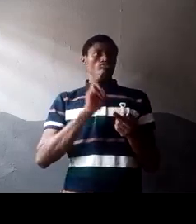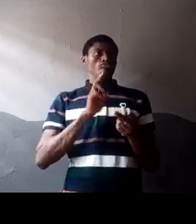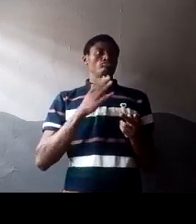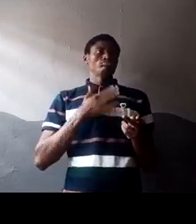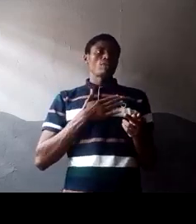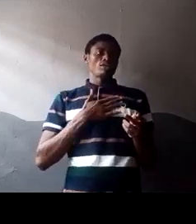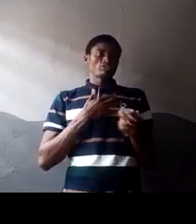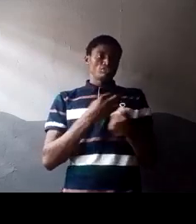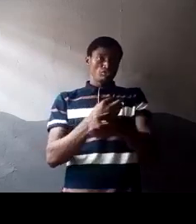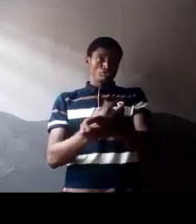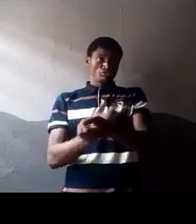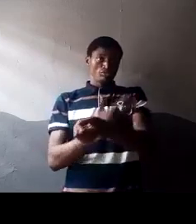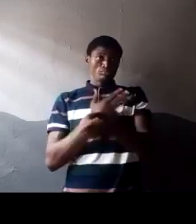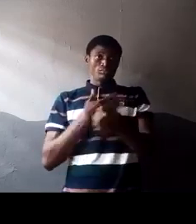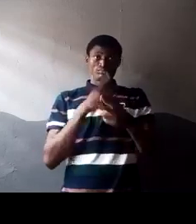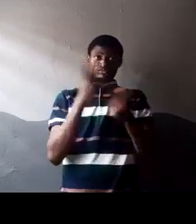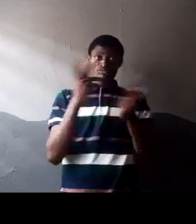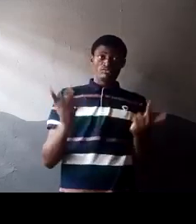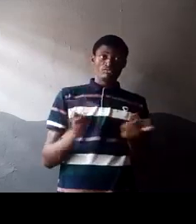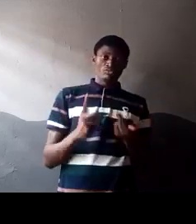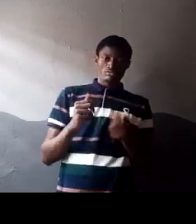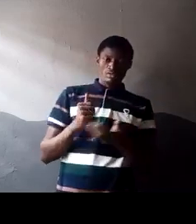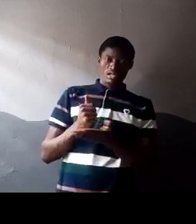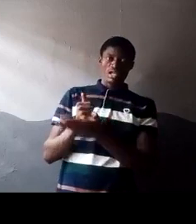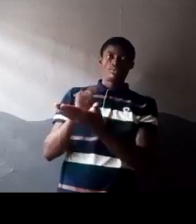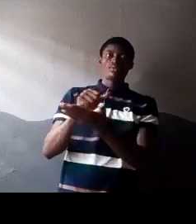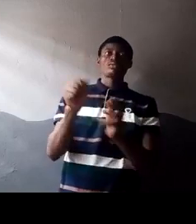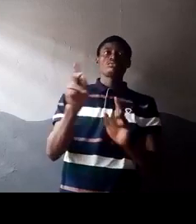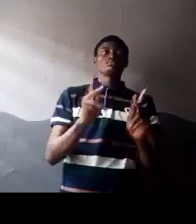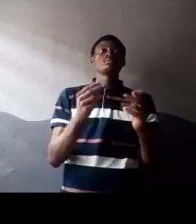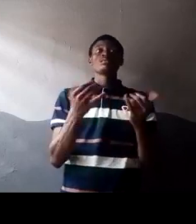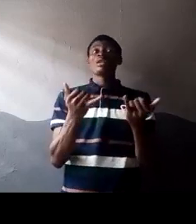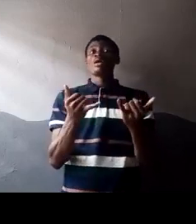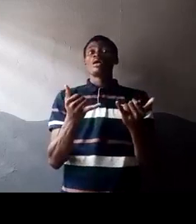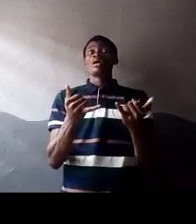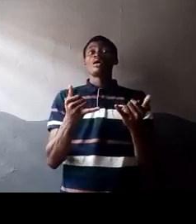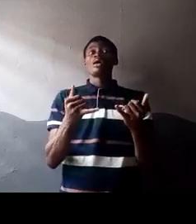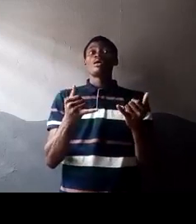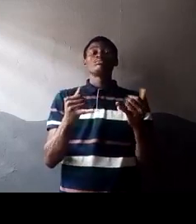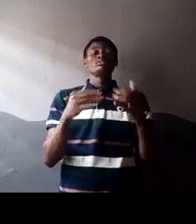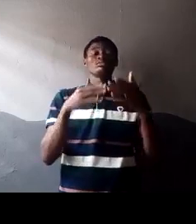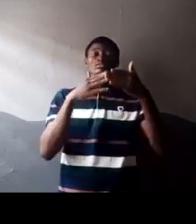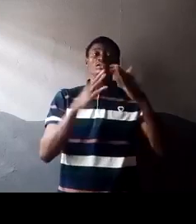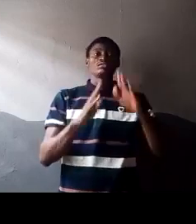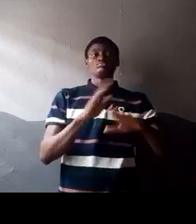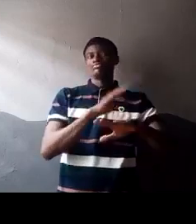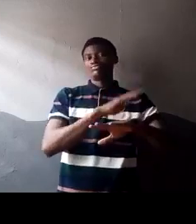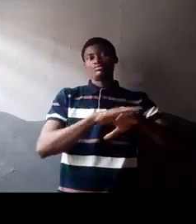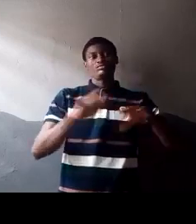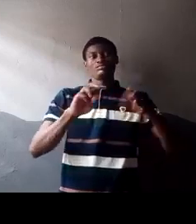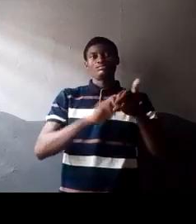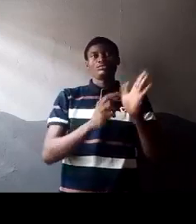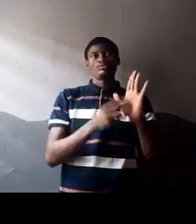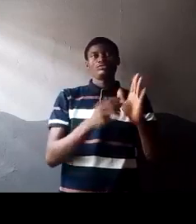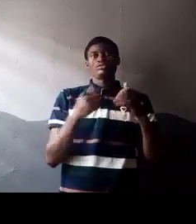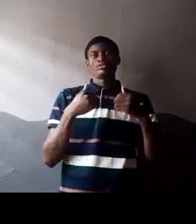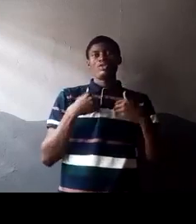you, leadership does not mean you hold a particular position. No. You could be a team